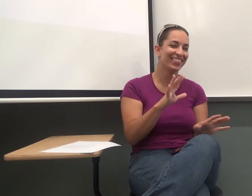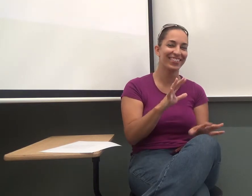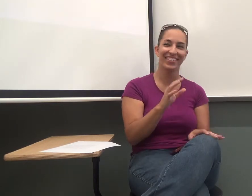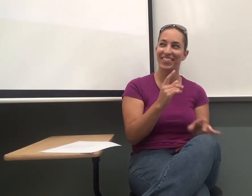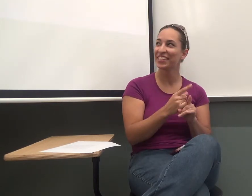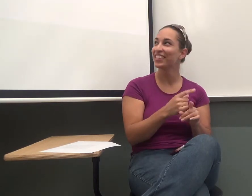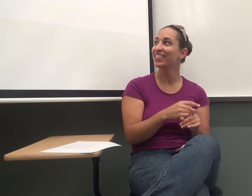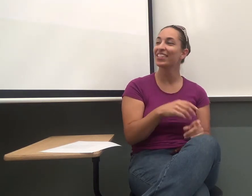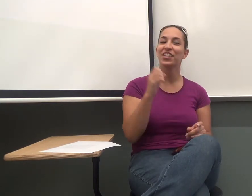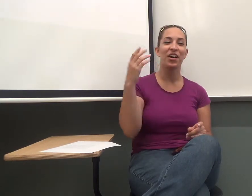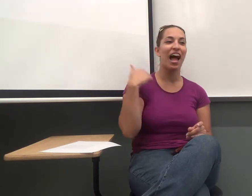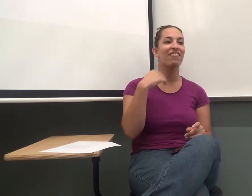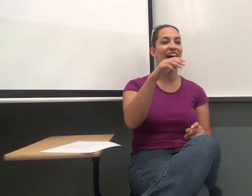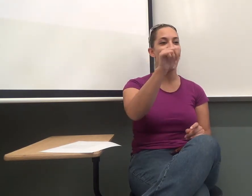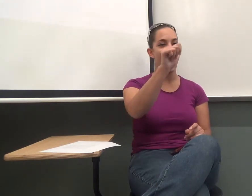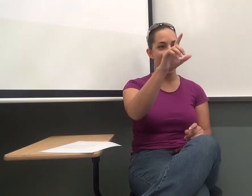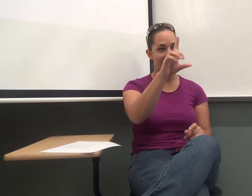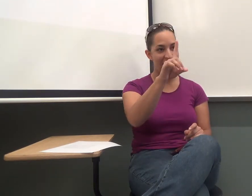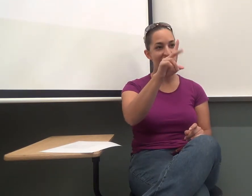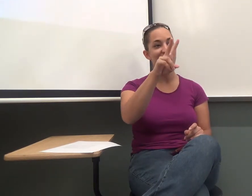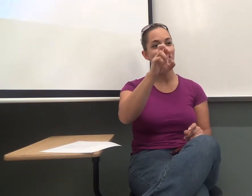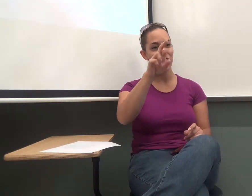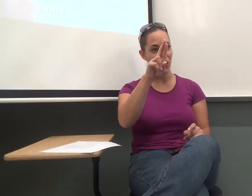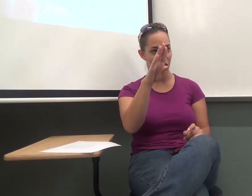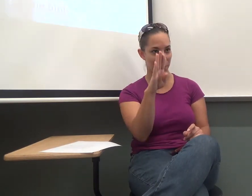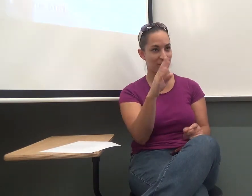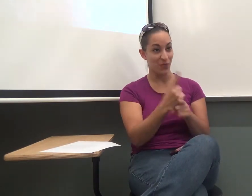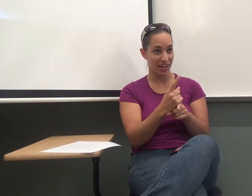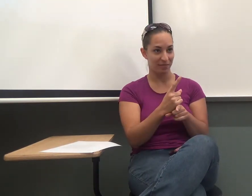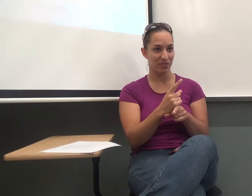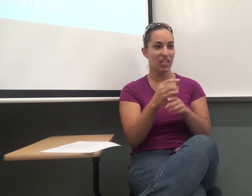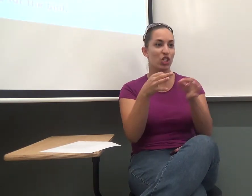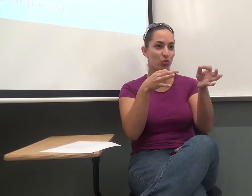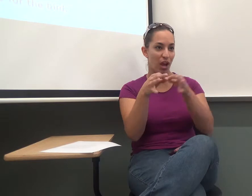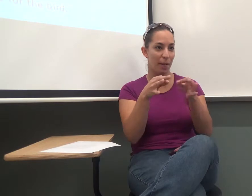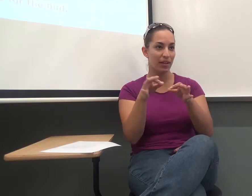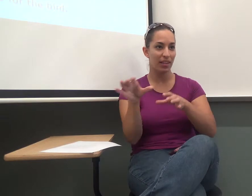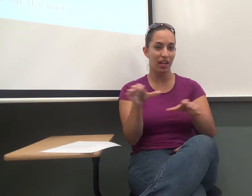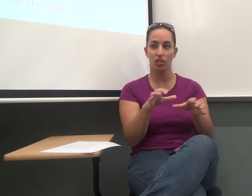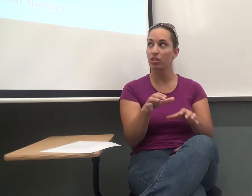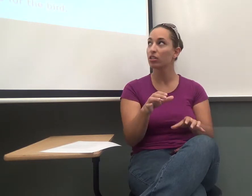adverbs describing how they are, or am I describing the birds?